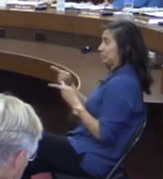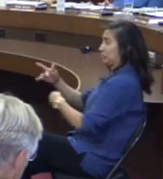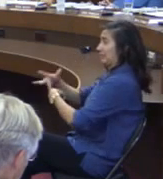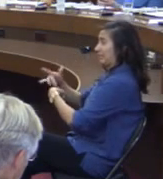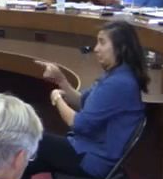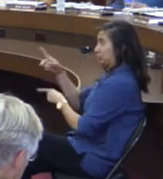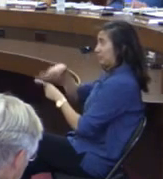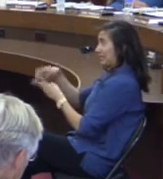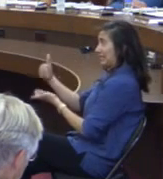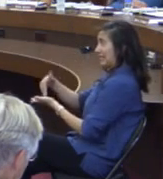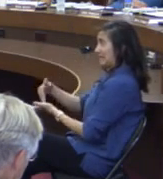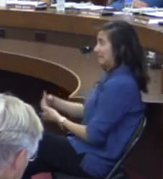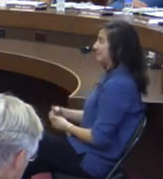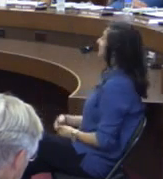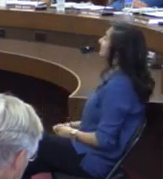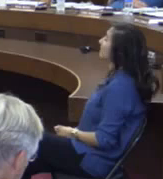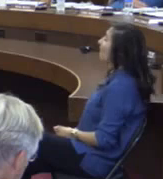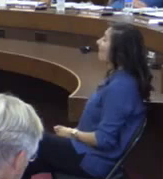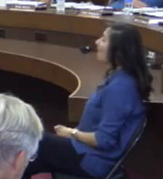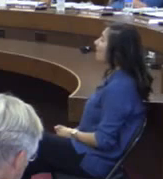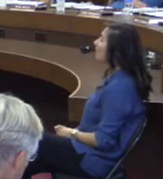Campbell.